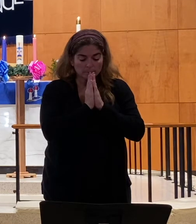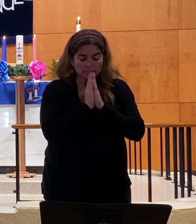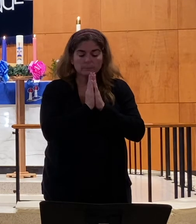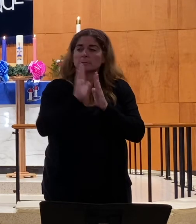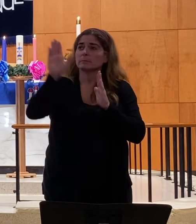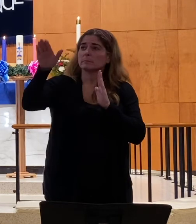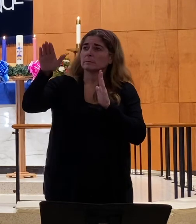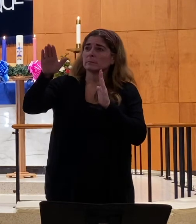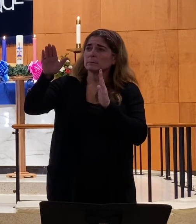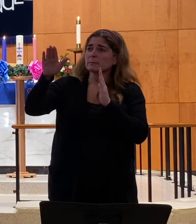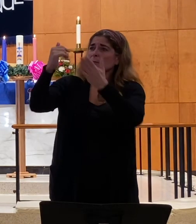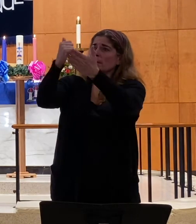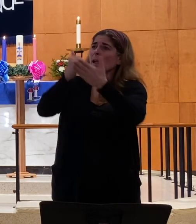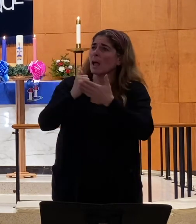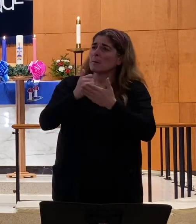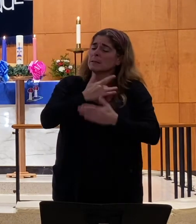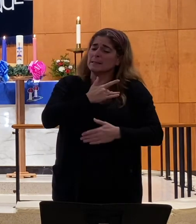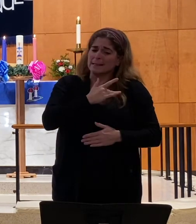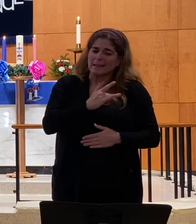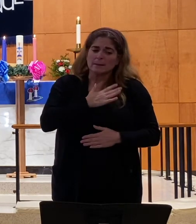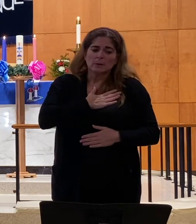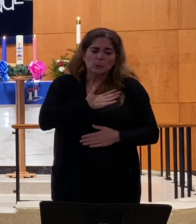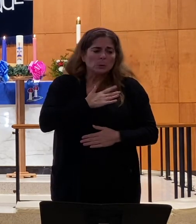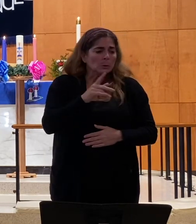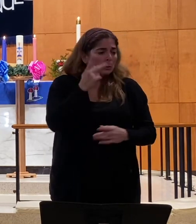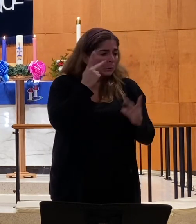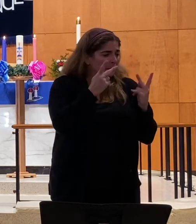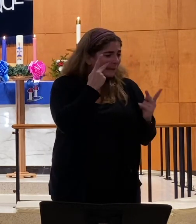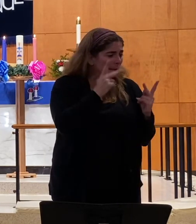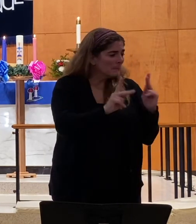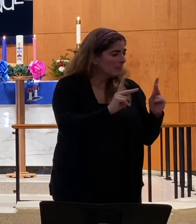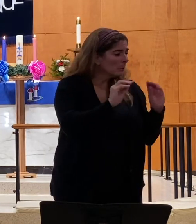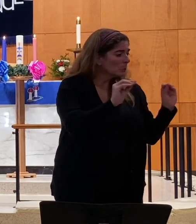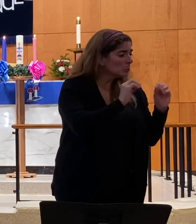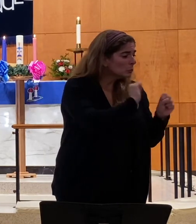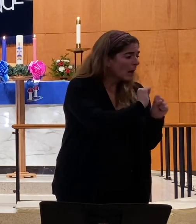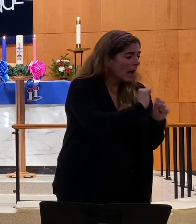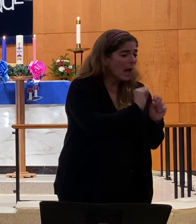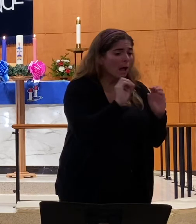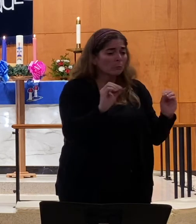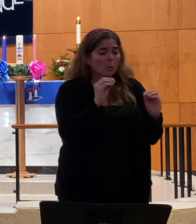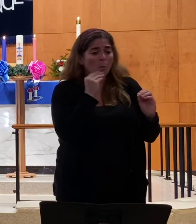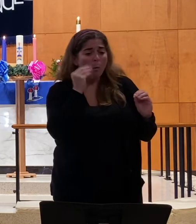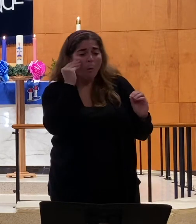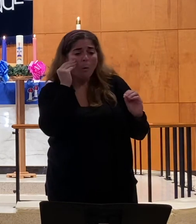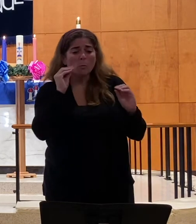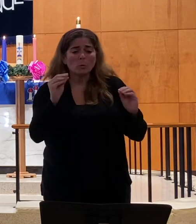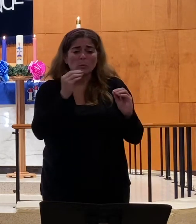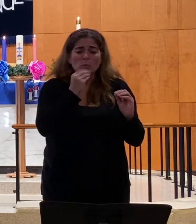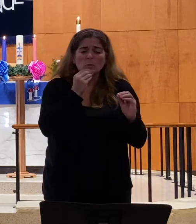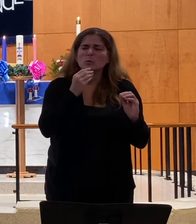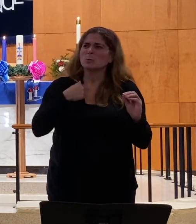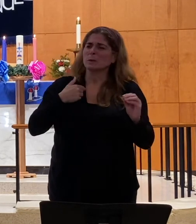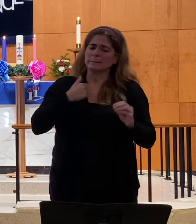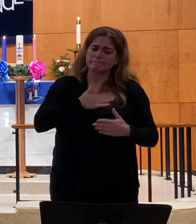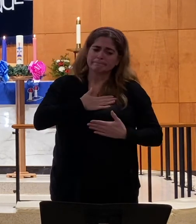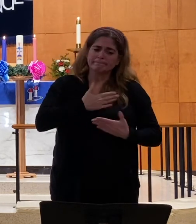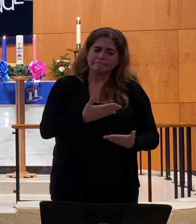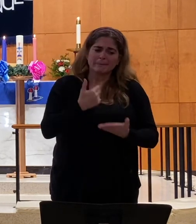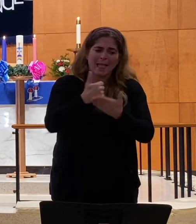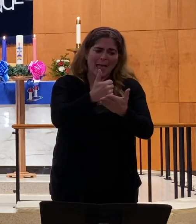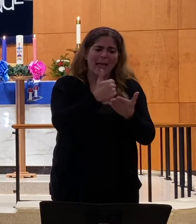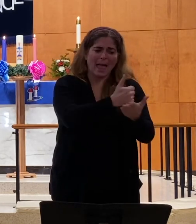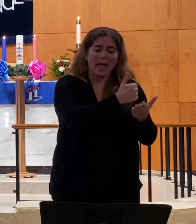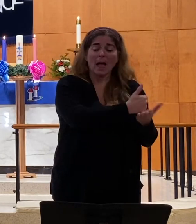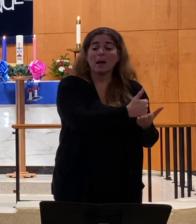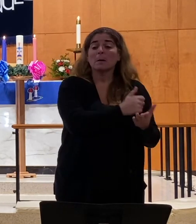Make us sensitive to the needs of the whole human family, the unemployed, the homeless, and all who are ill or who